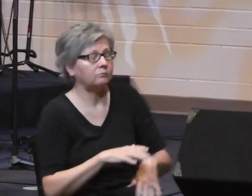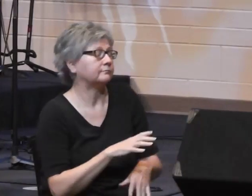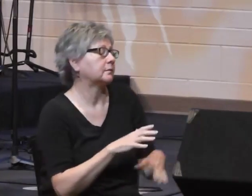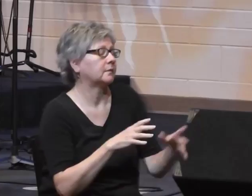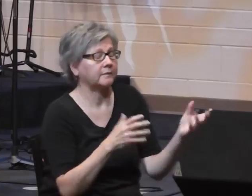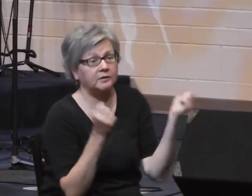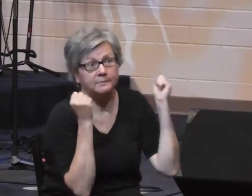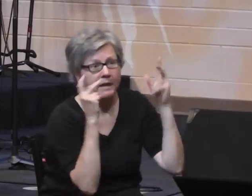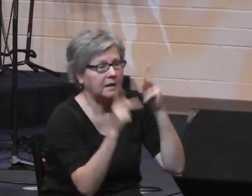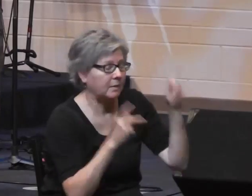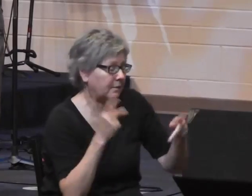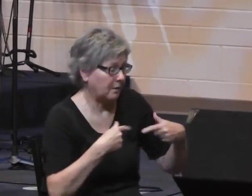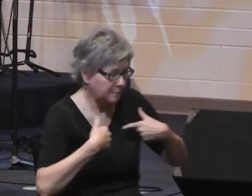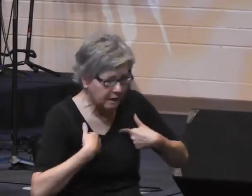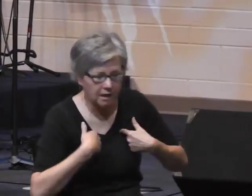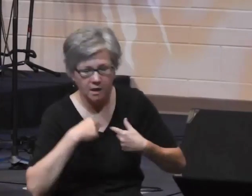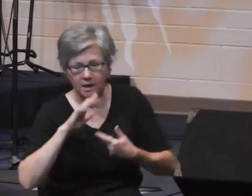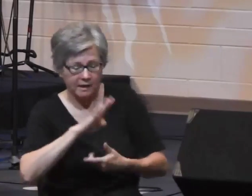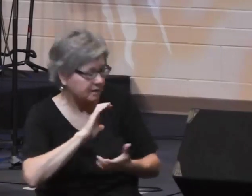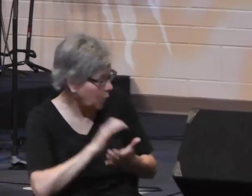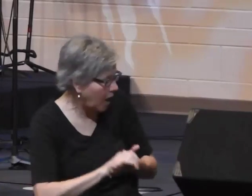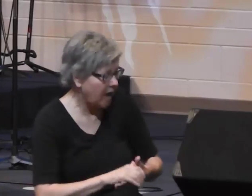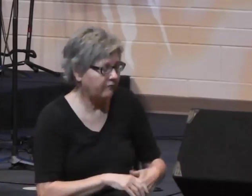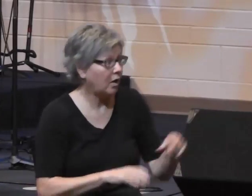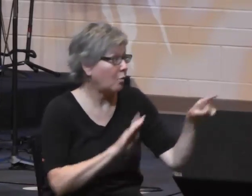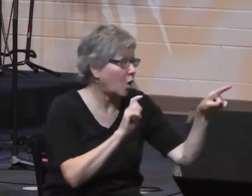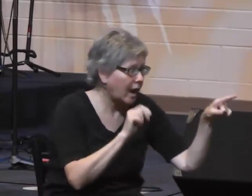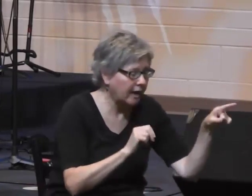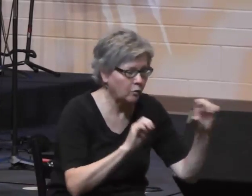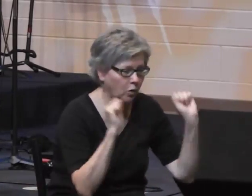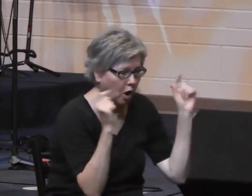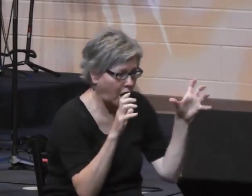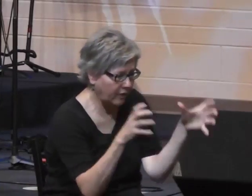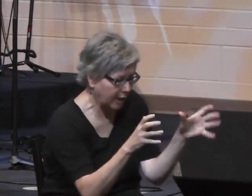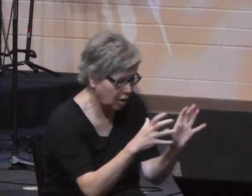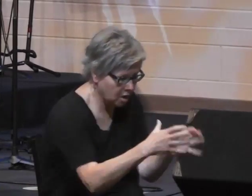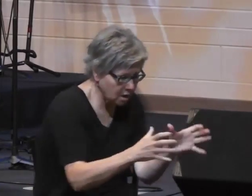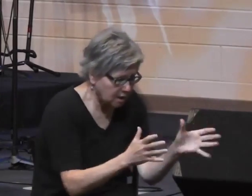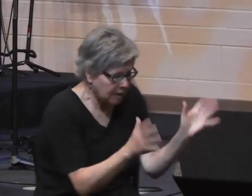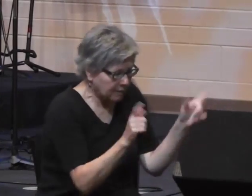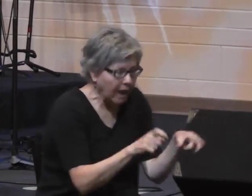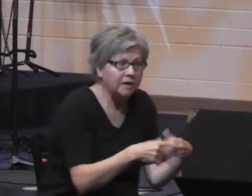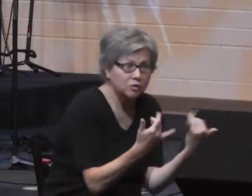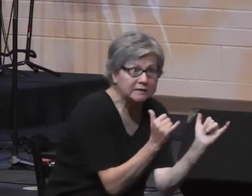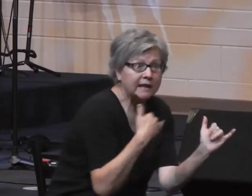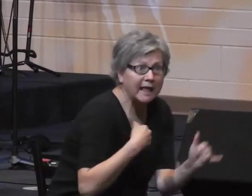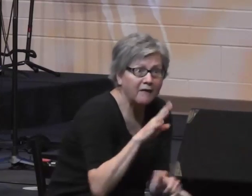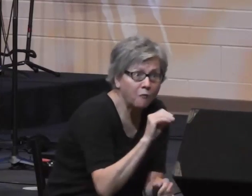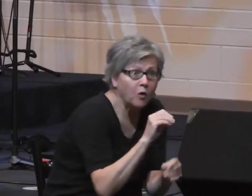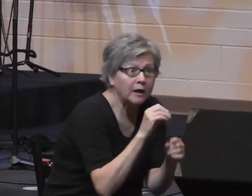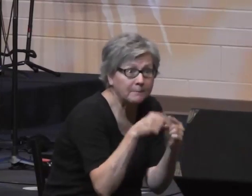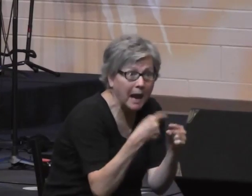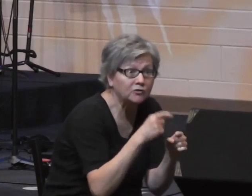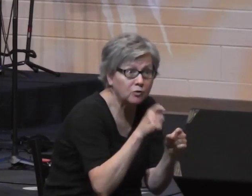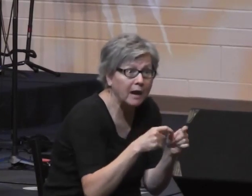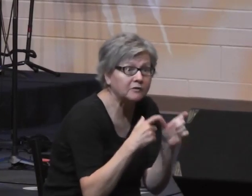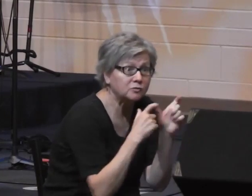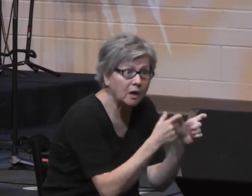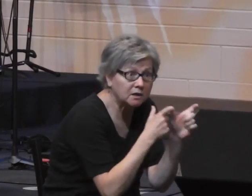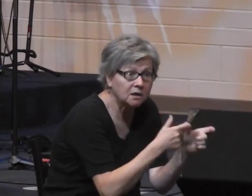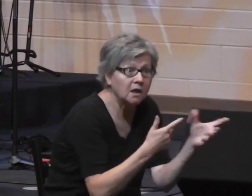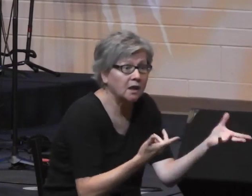are there, I'm up there, his cousin Brian is there. We're all freaking out because we're like, man, Jeff, you've still got over 40 miles left, and you've